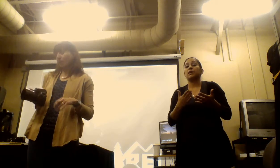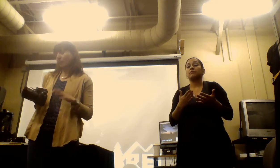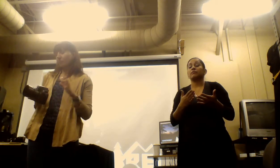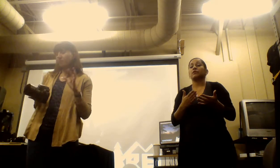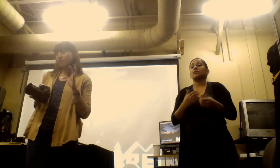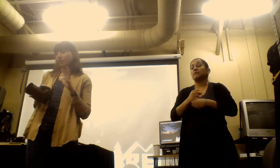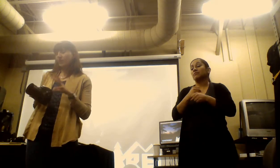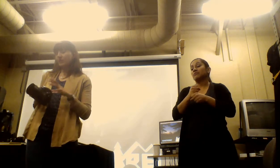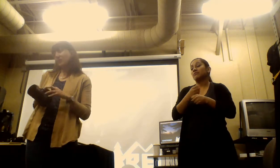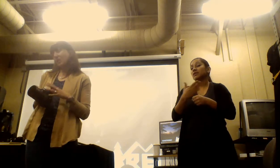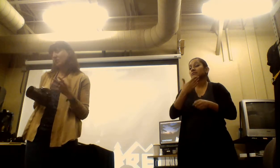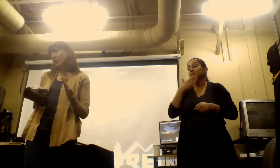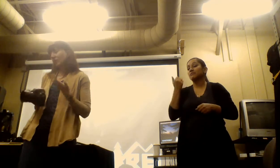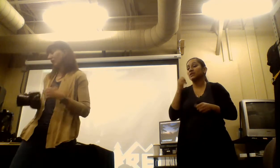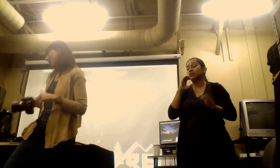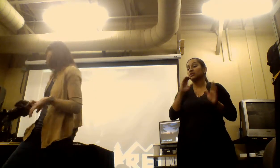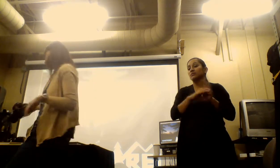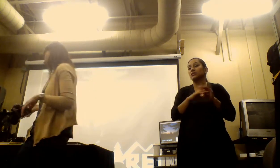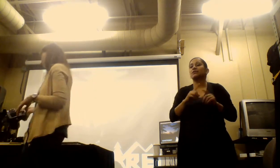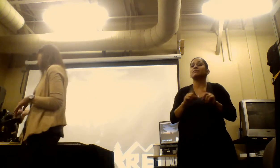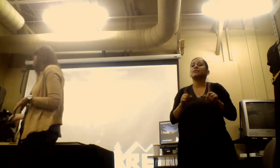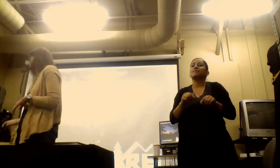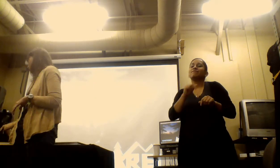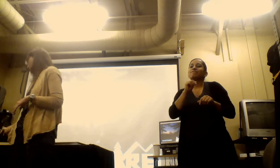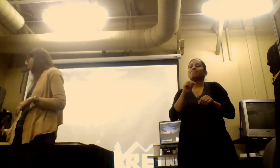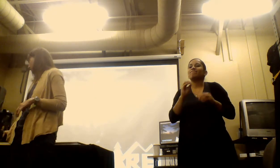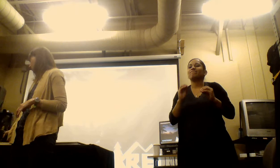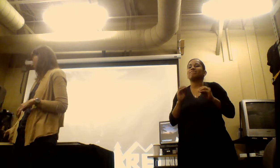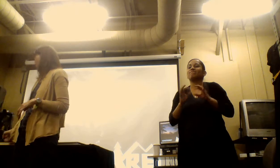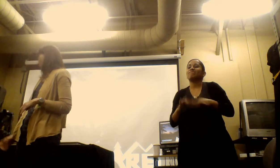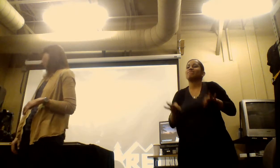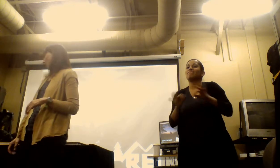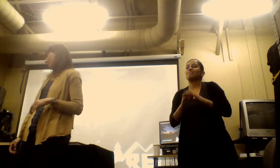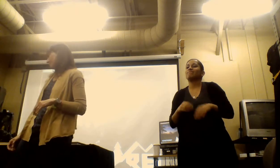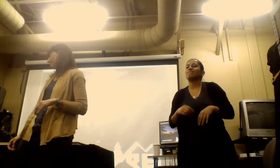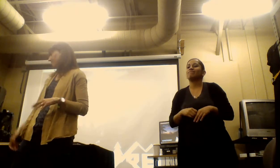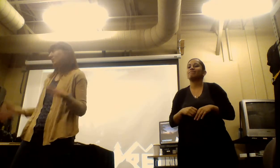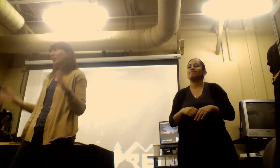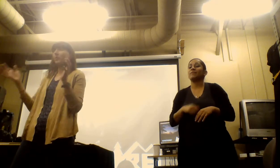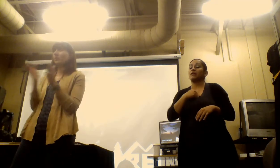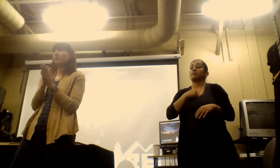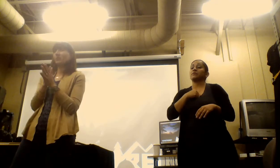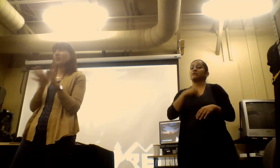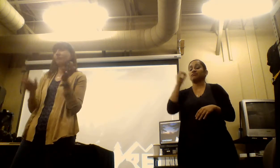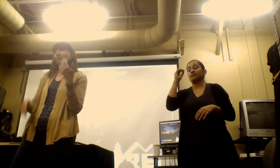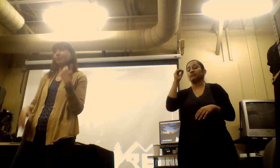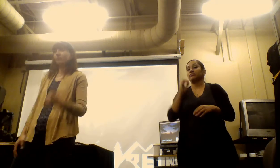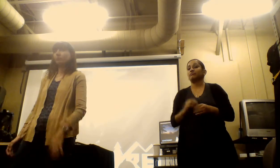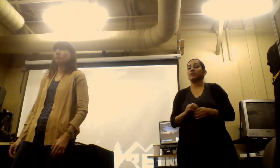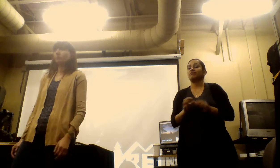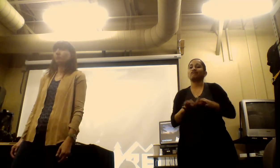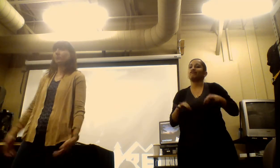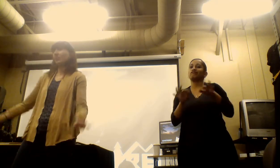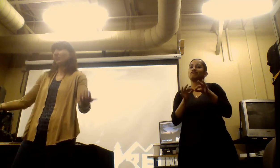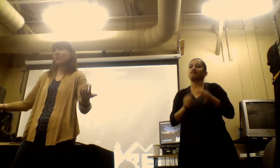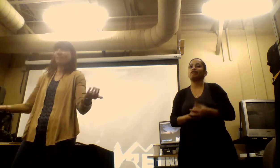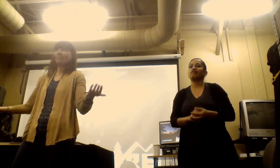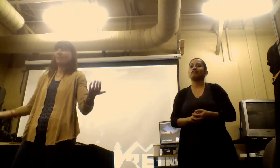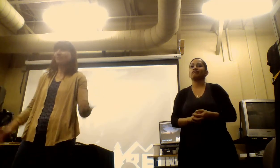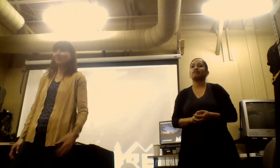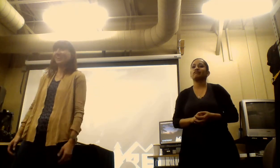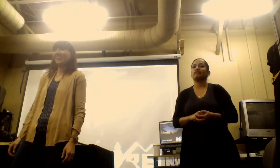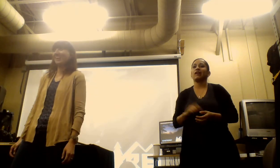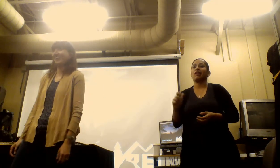but it's nothing that I would play with too much. Yeah, it's kind of a